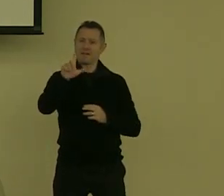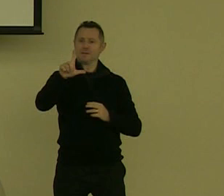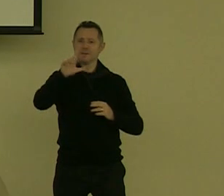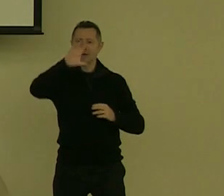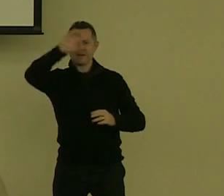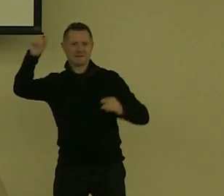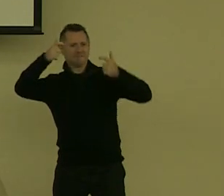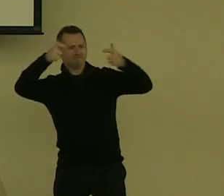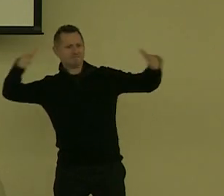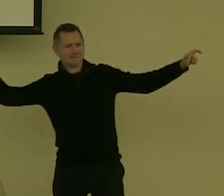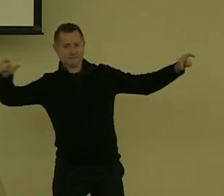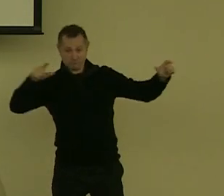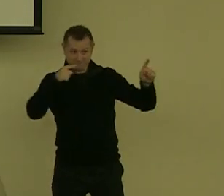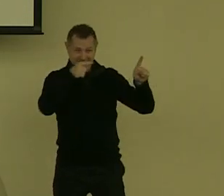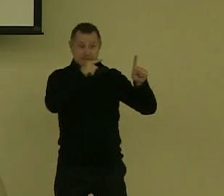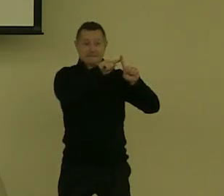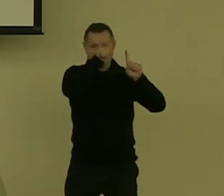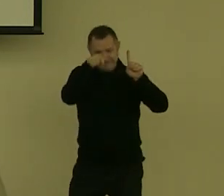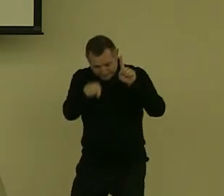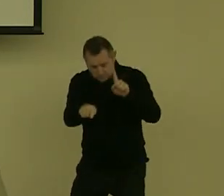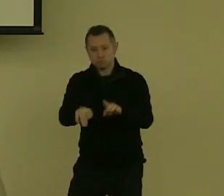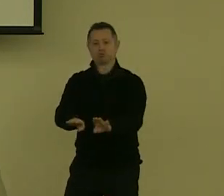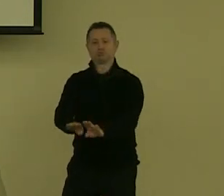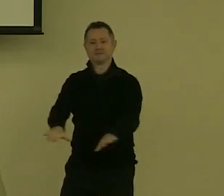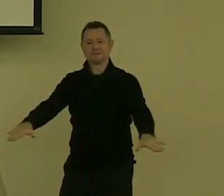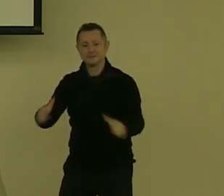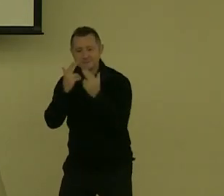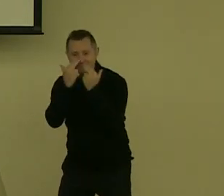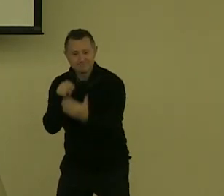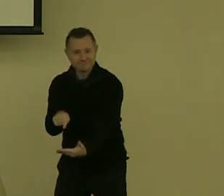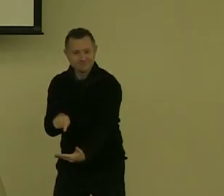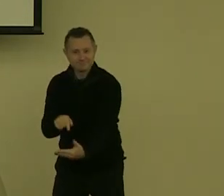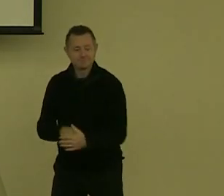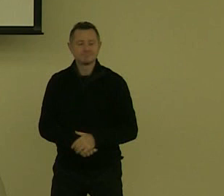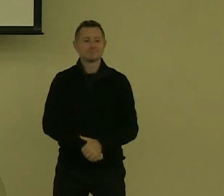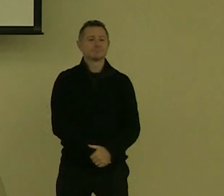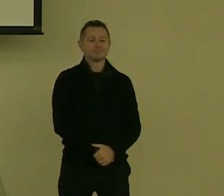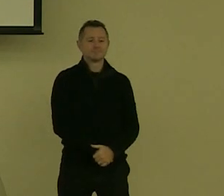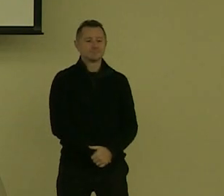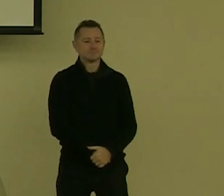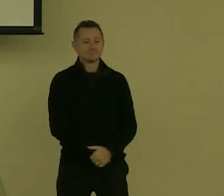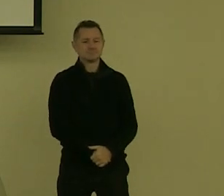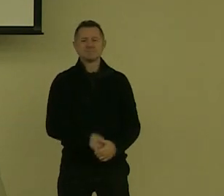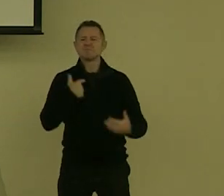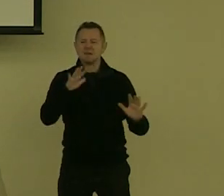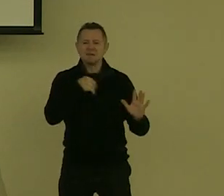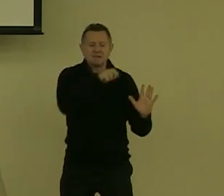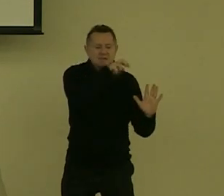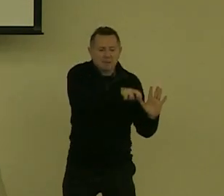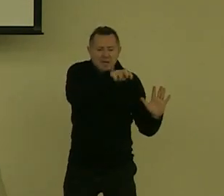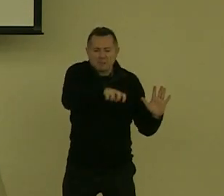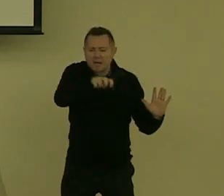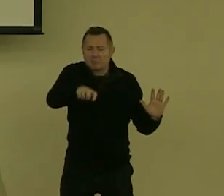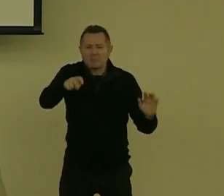comics. So I kind of have my hands in every pot that I can get my hands into so I can learn as much about the field. But again, you